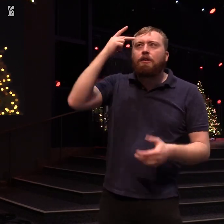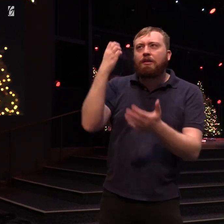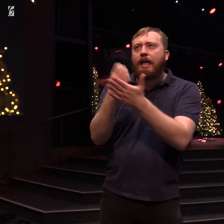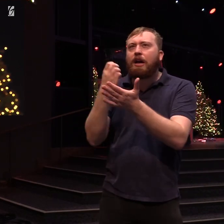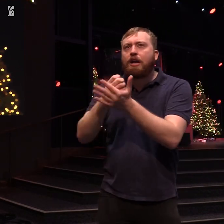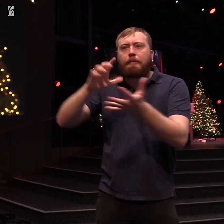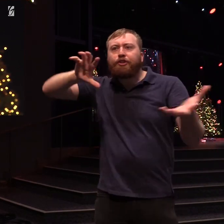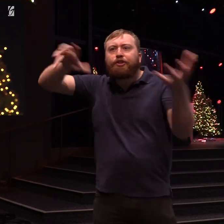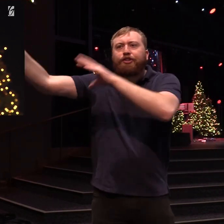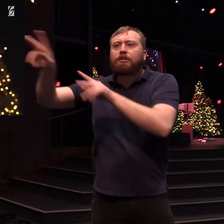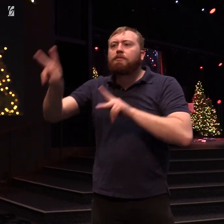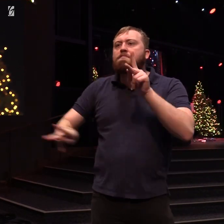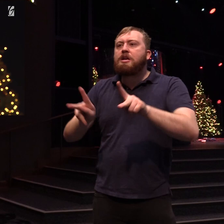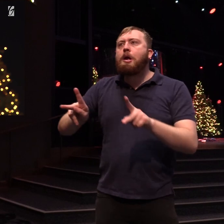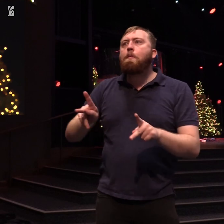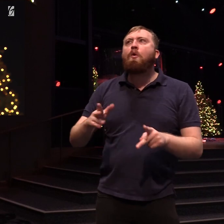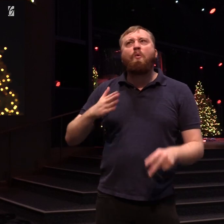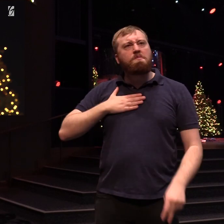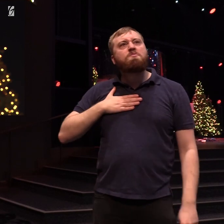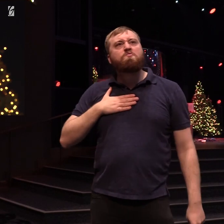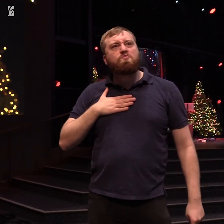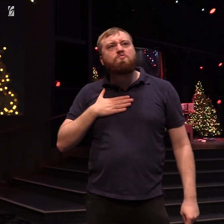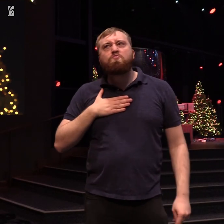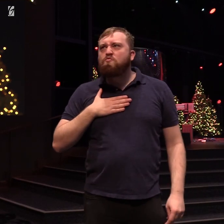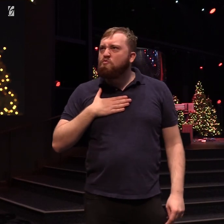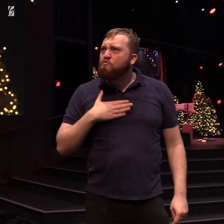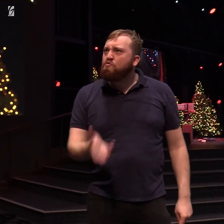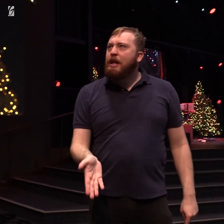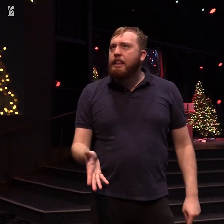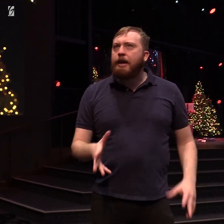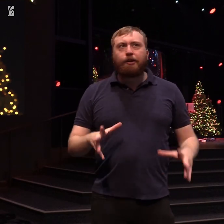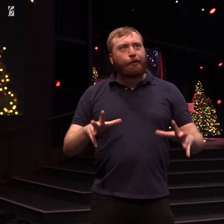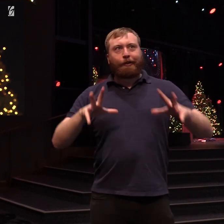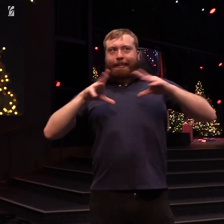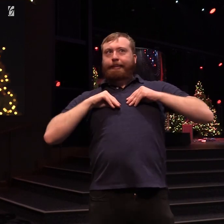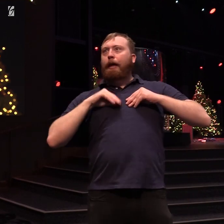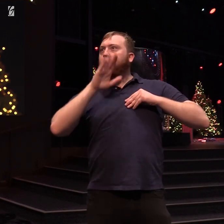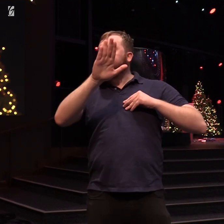people will be willing to drink his Kool-Aid.